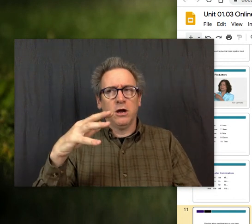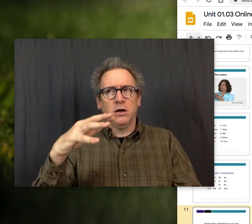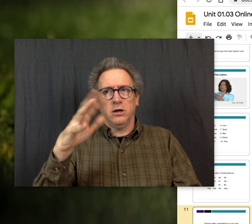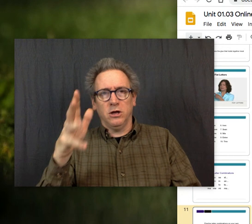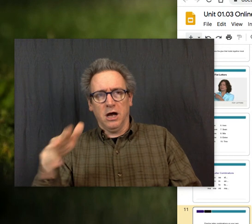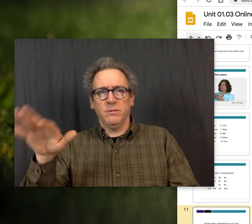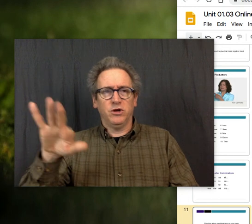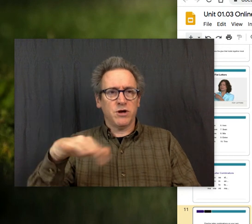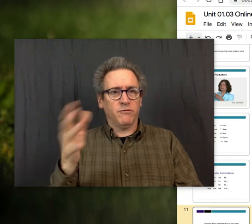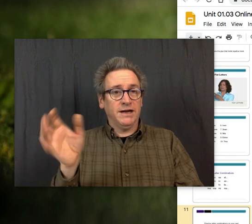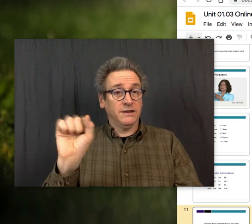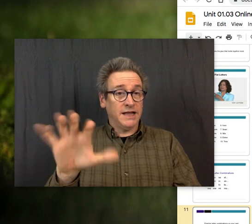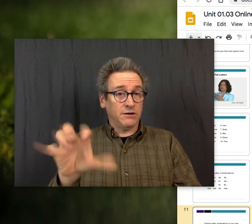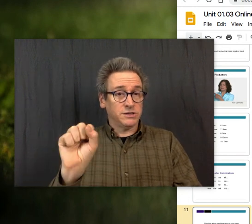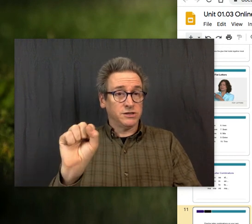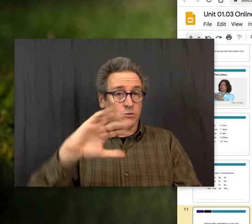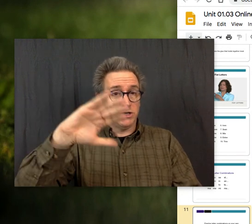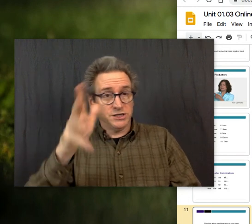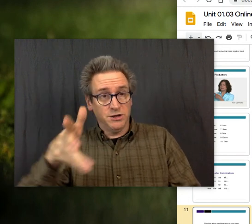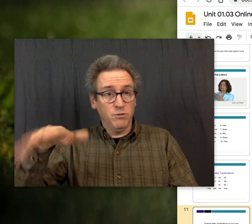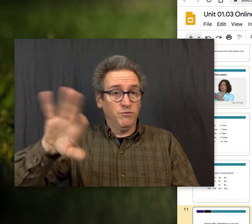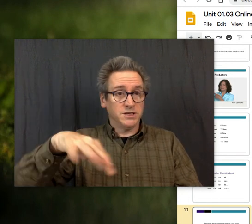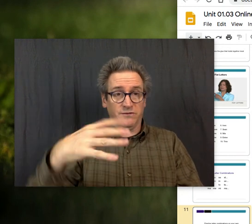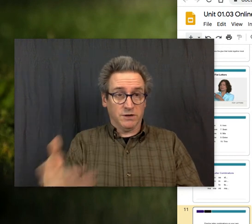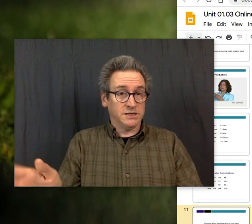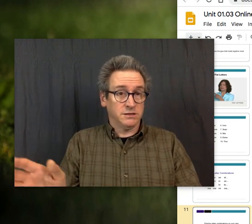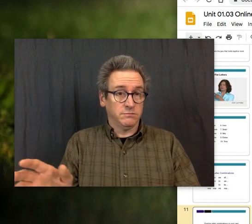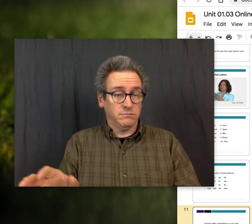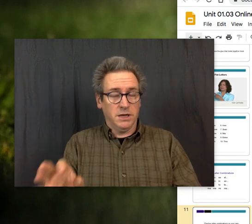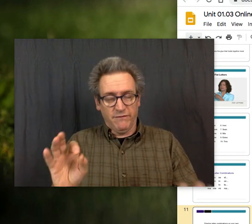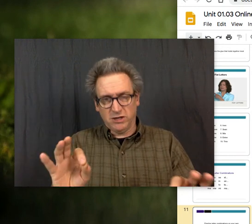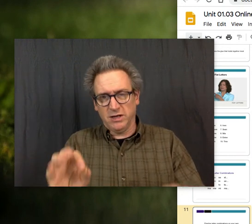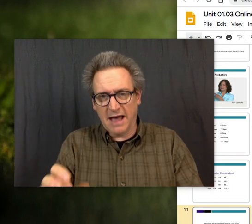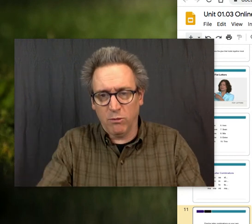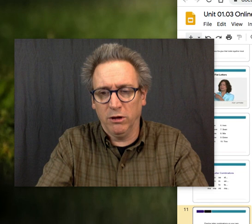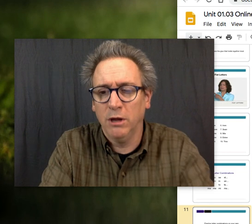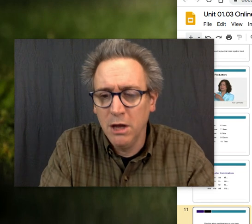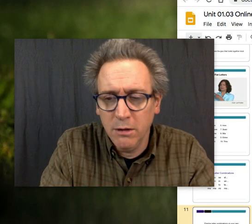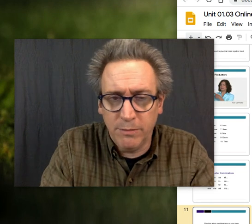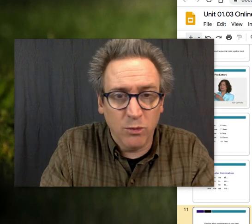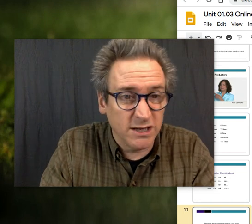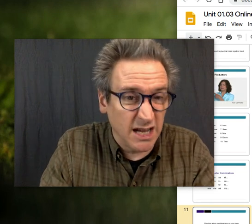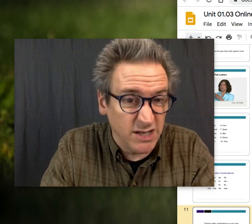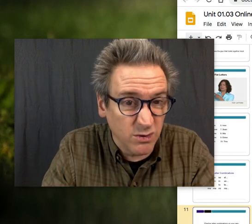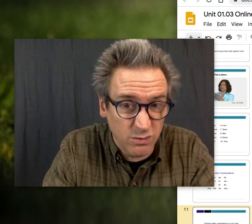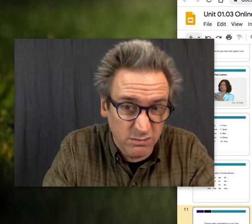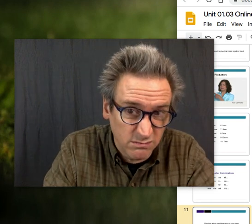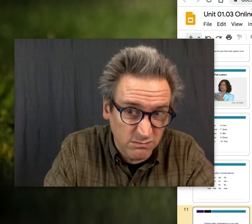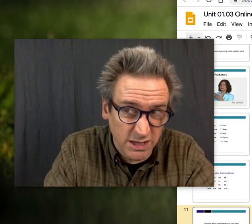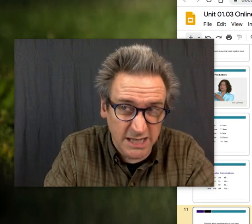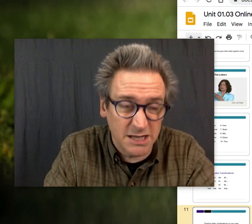where you're not reading the letters so much as the movement of the wrist. And eventually that will be what tells